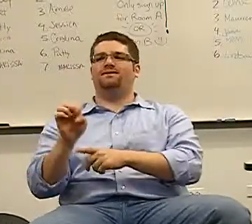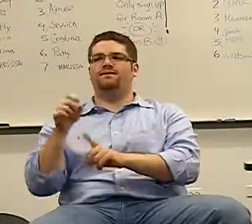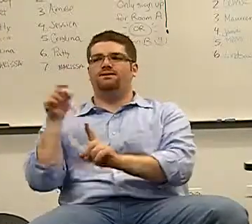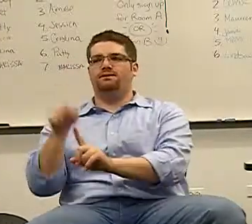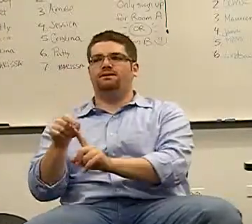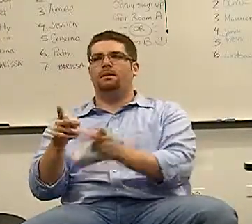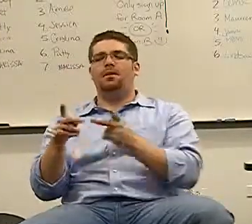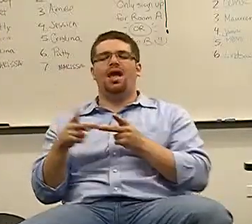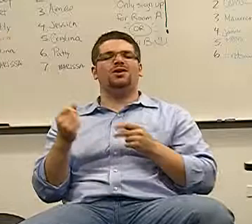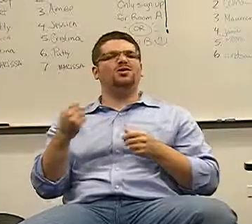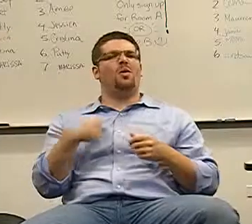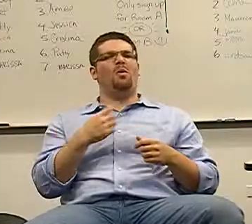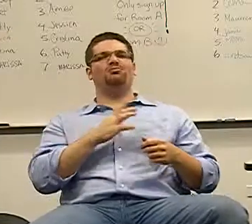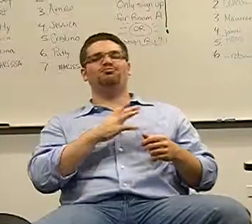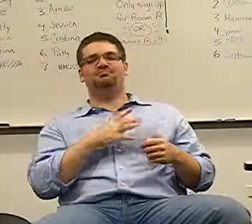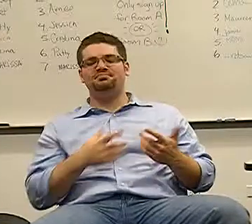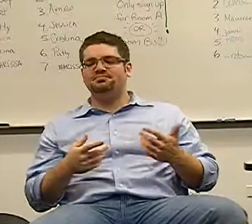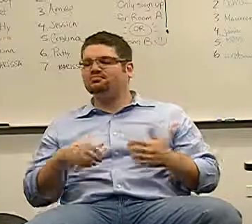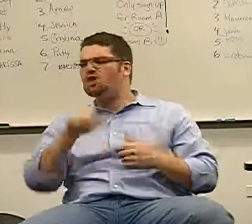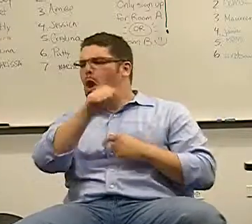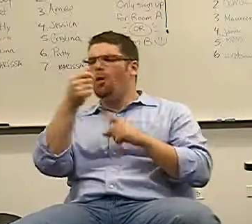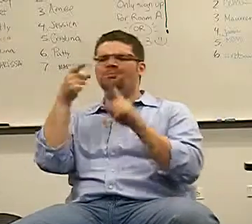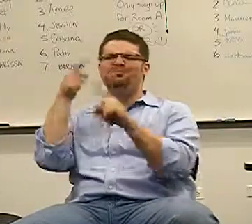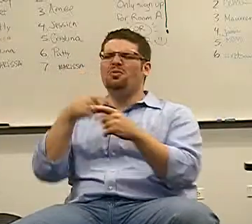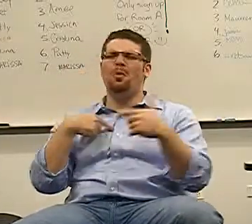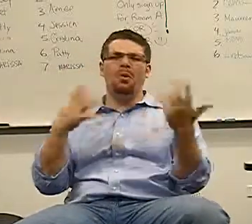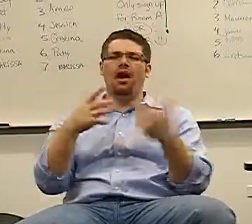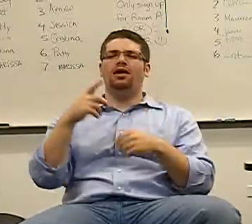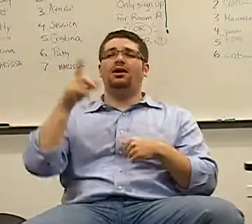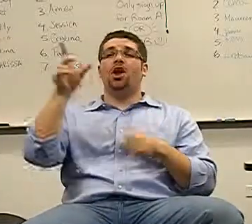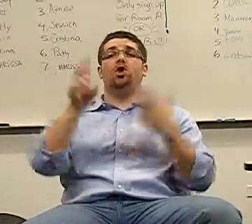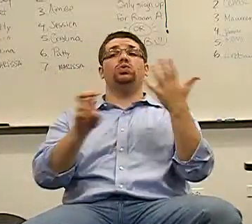You have to know the safe areas, although there is some violence and killings.